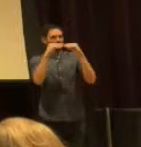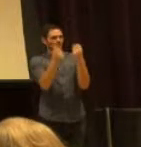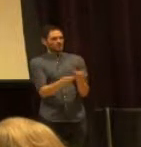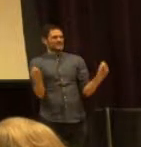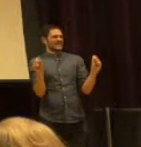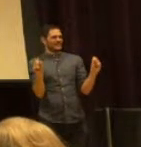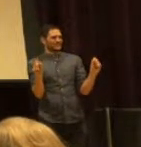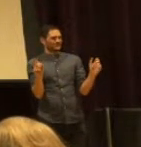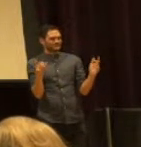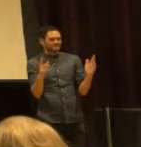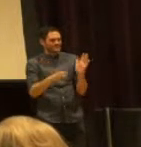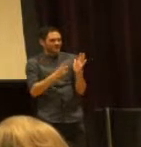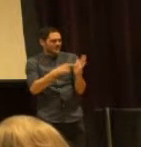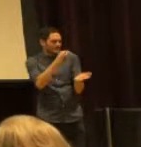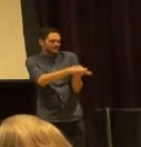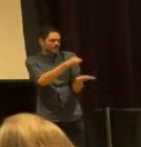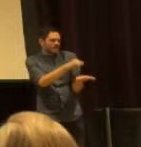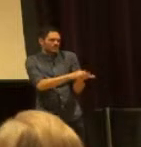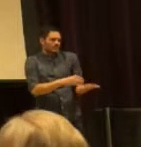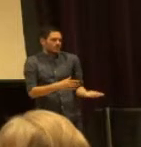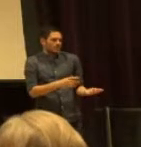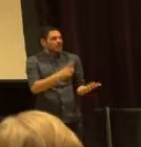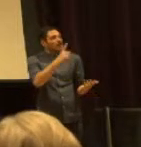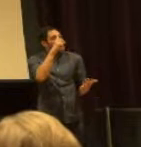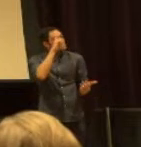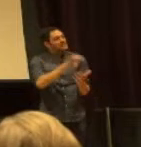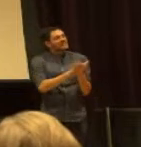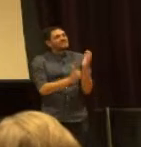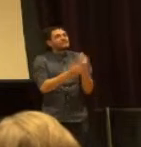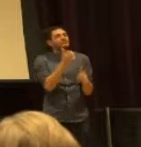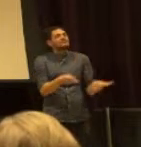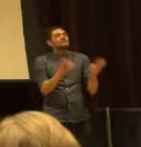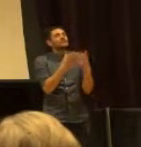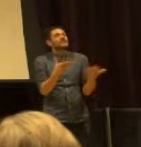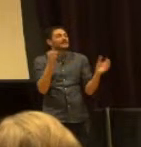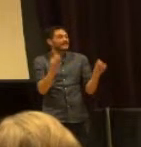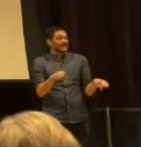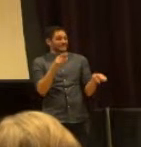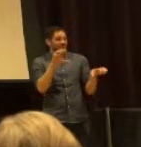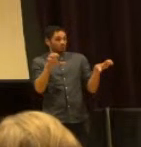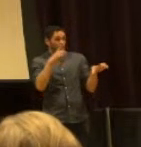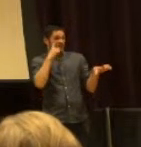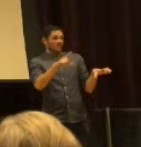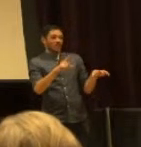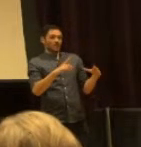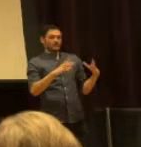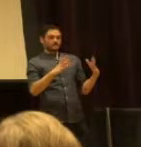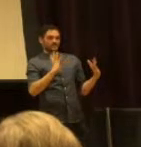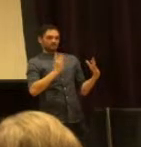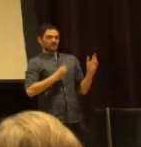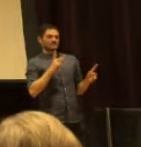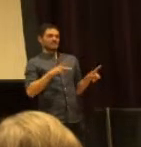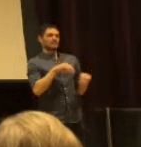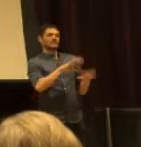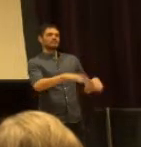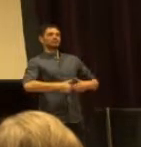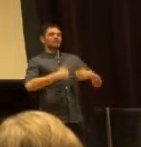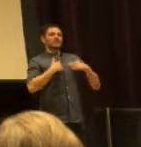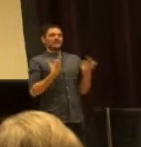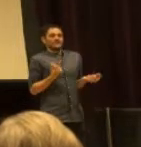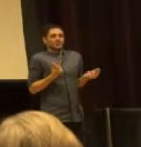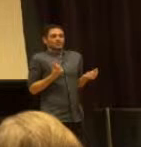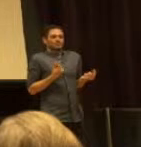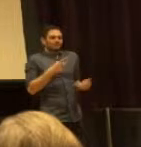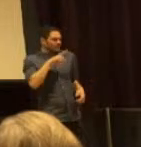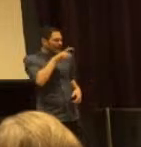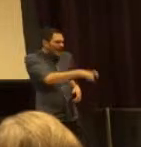think some of the most important things you can do for your children, for your loved ones, for your trans people in your life is to ask